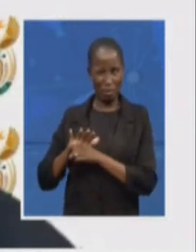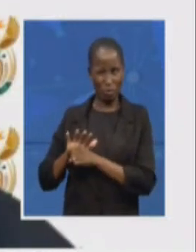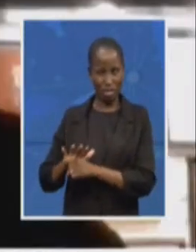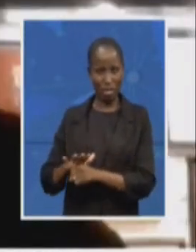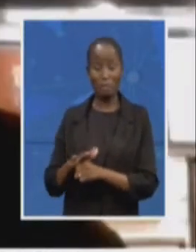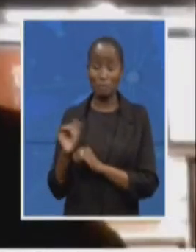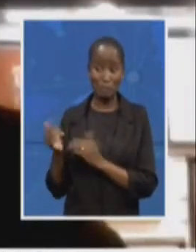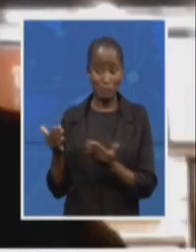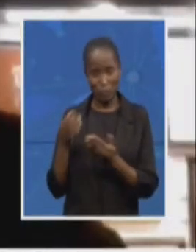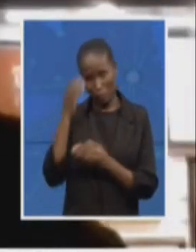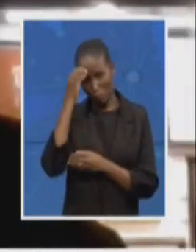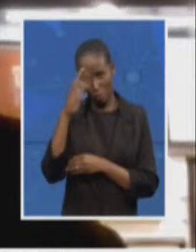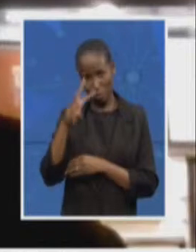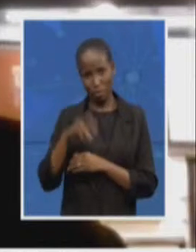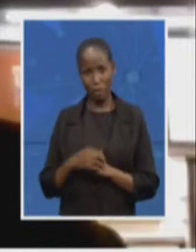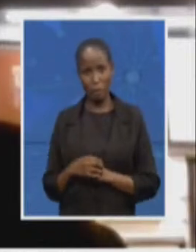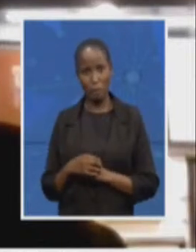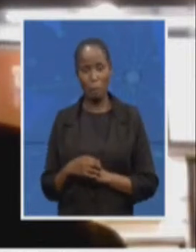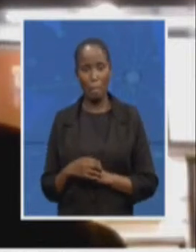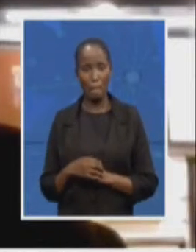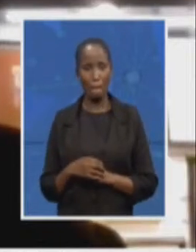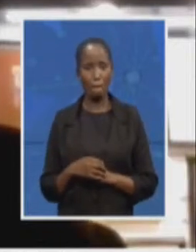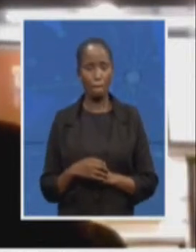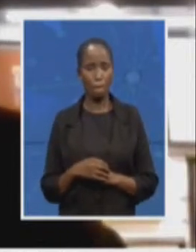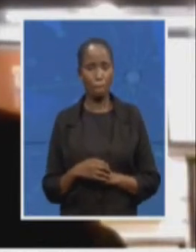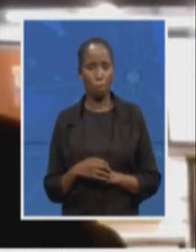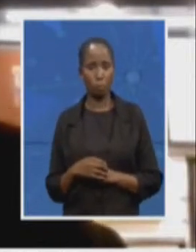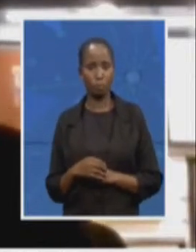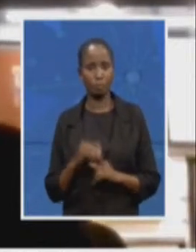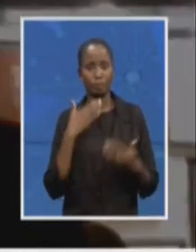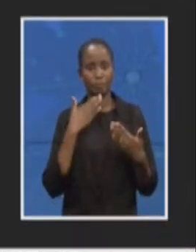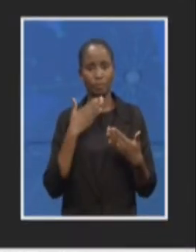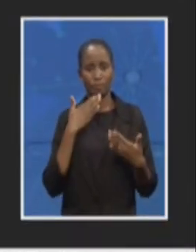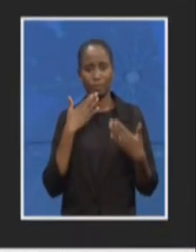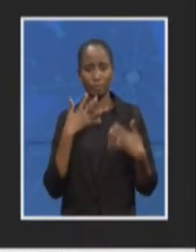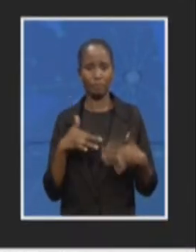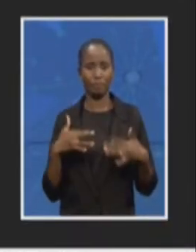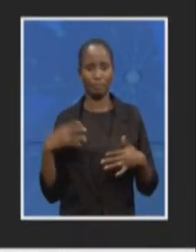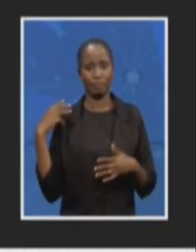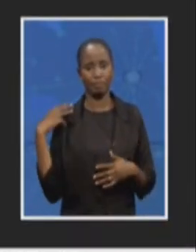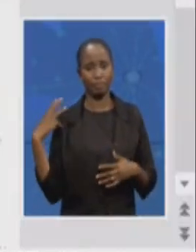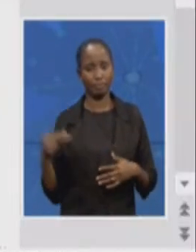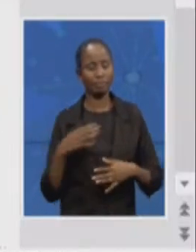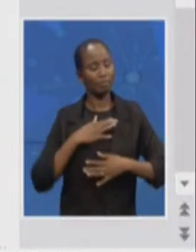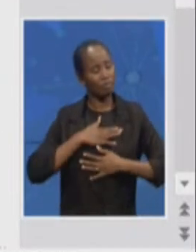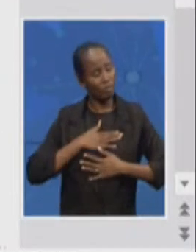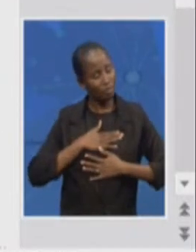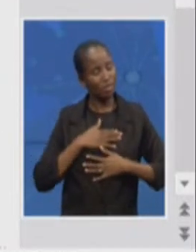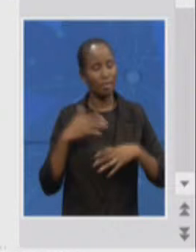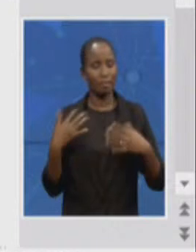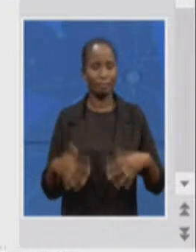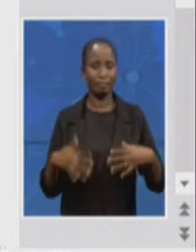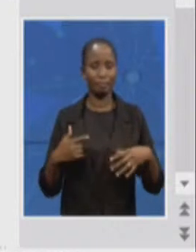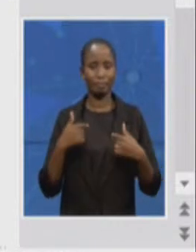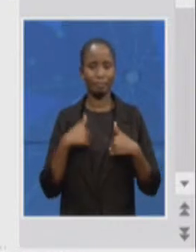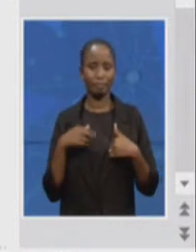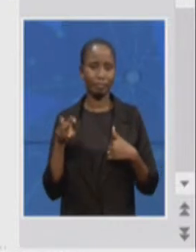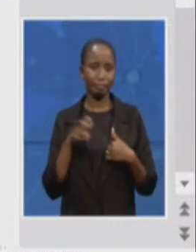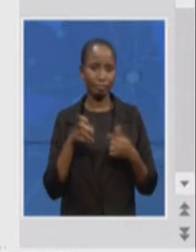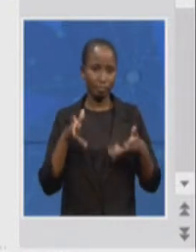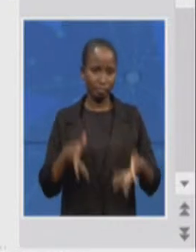Thank you very much, Minister. It's a great pleasure and honor to be here. What I would like to do very quickly in the